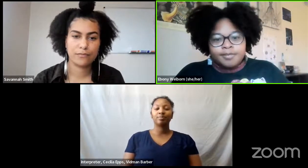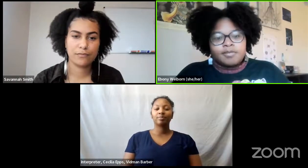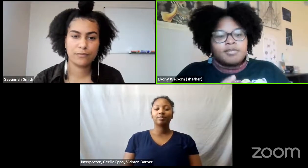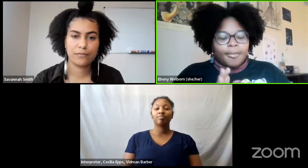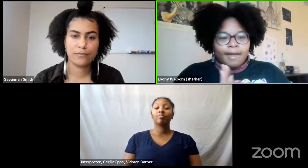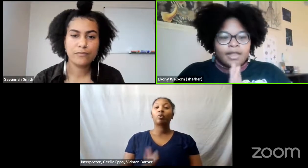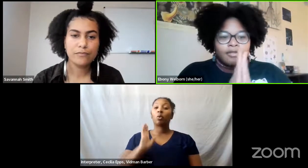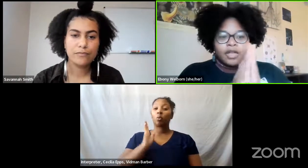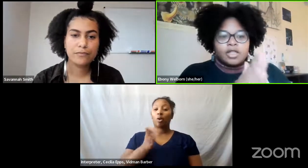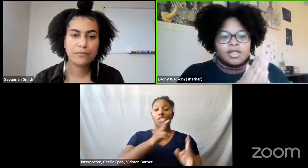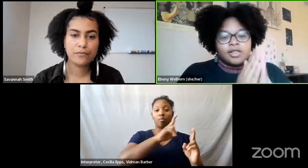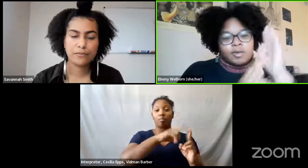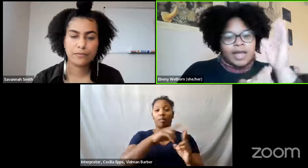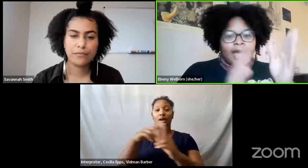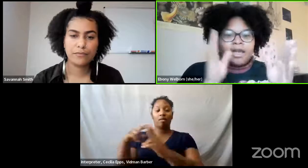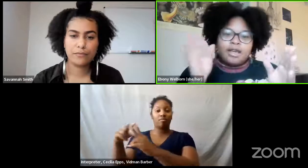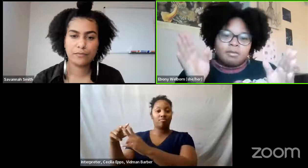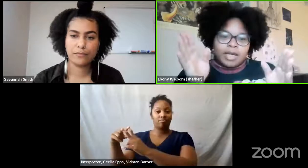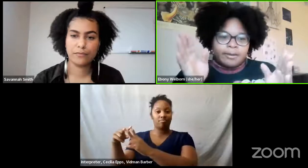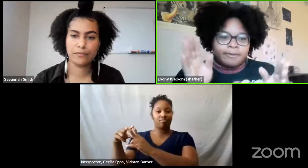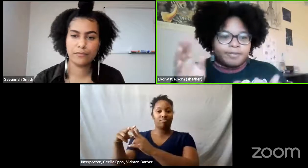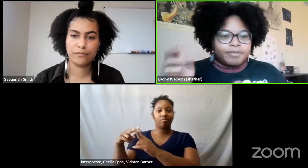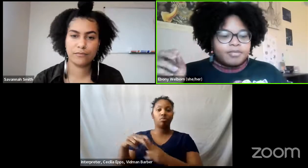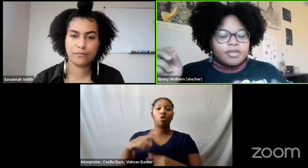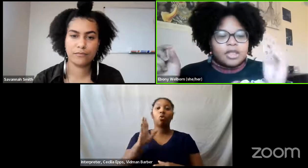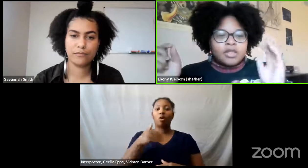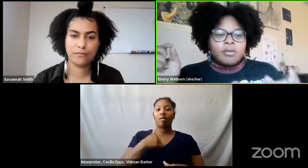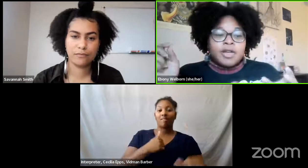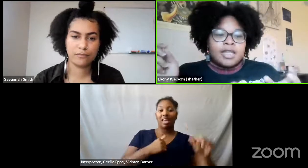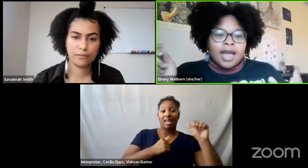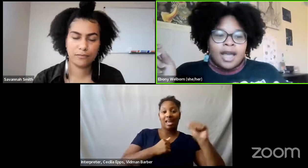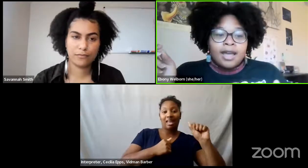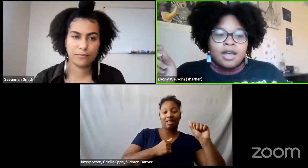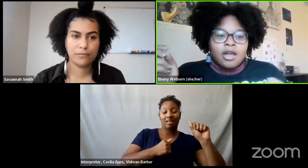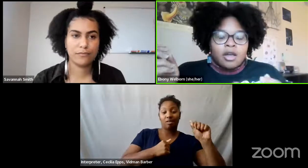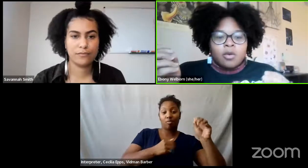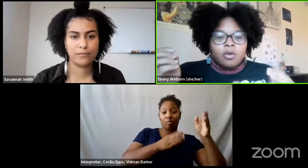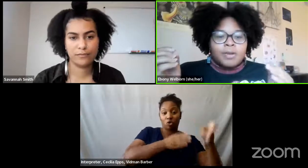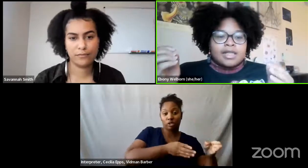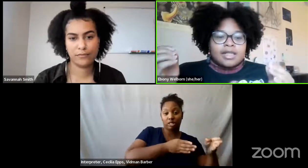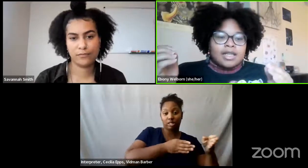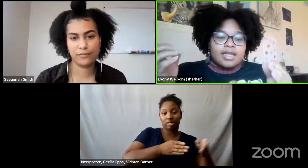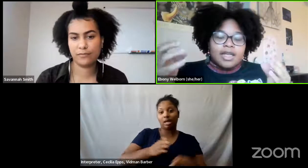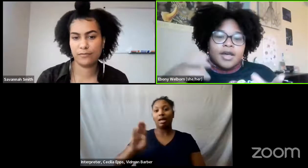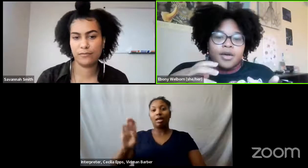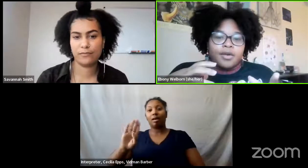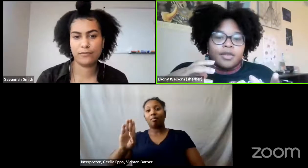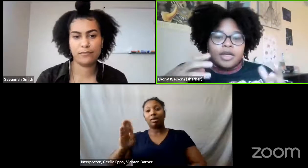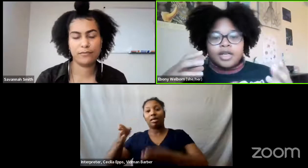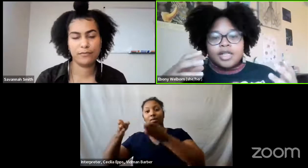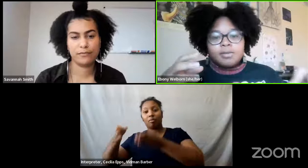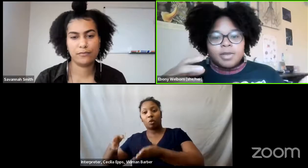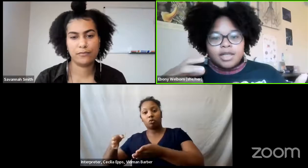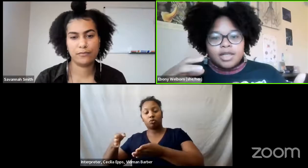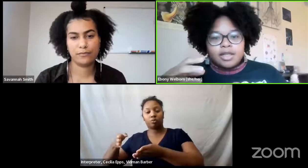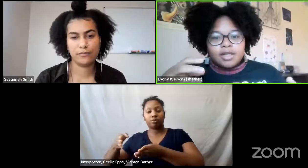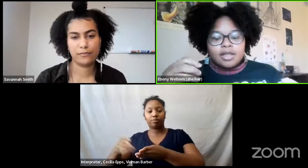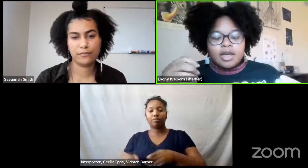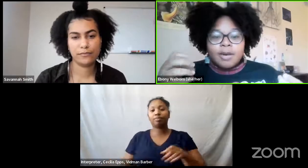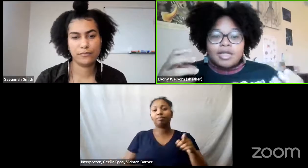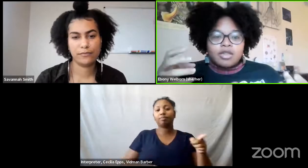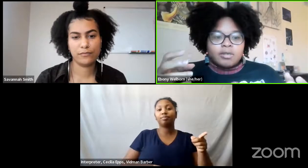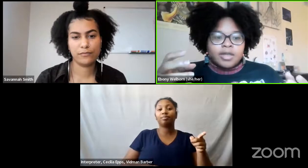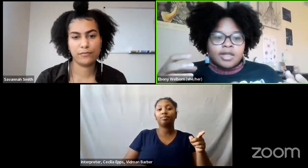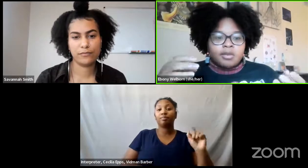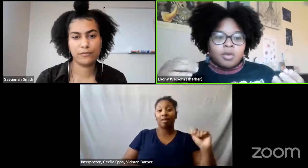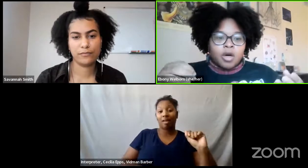pair, and there's going to be A and B. So person A will basically tell their experience,